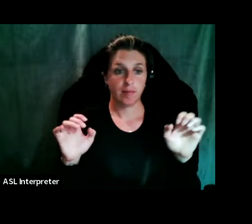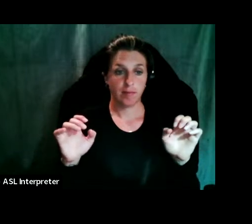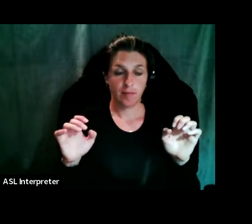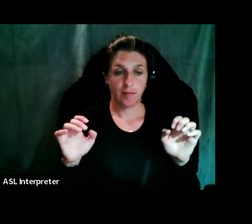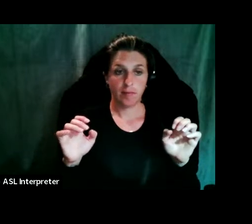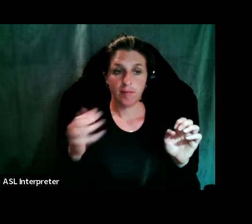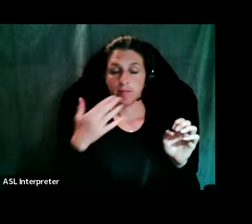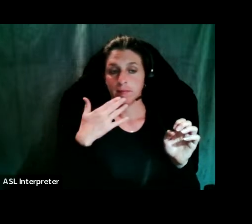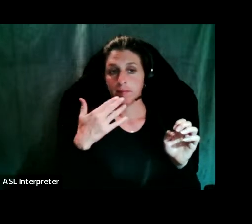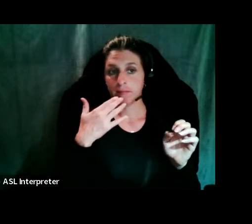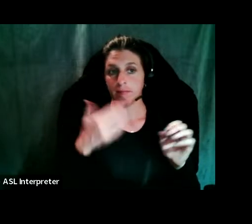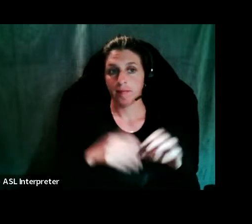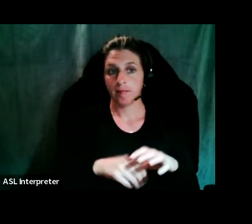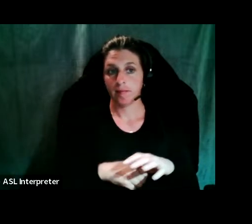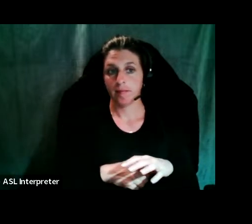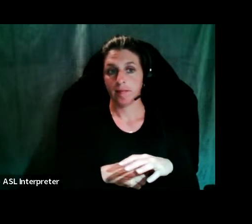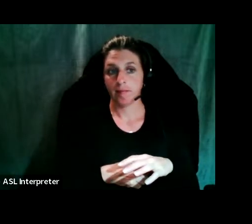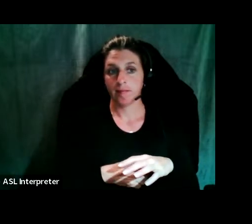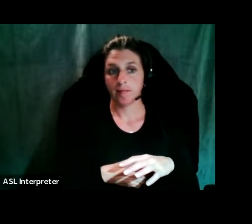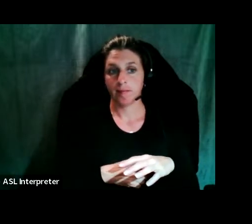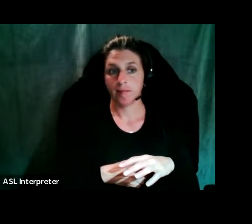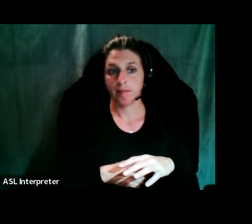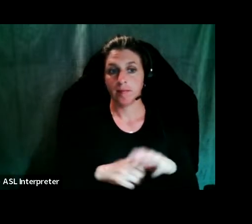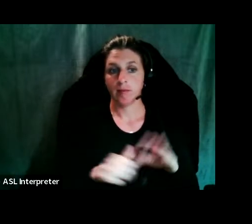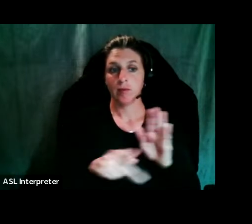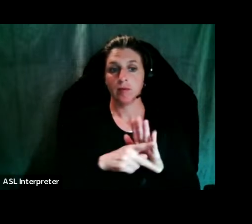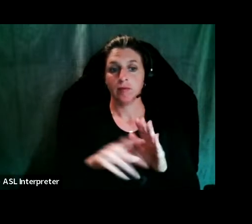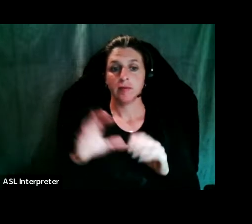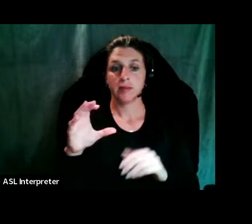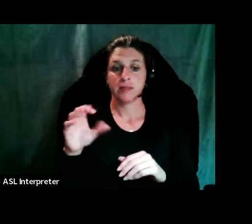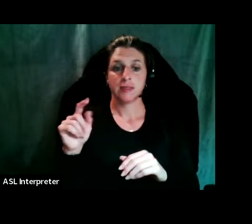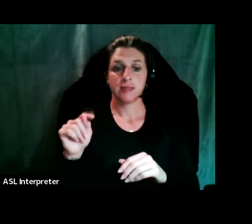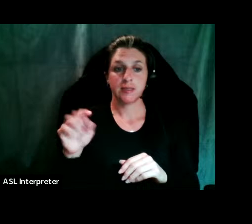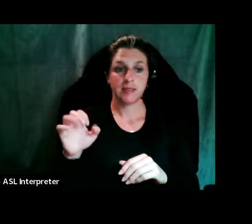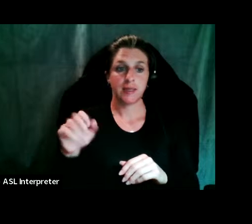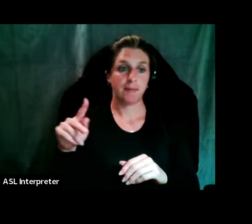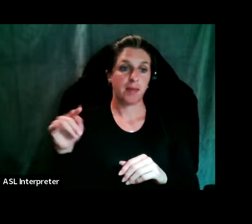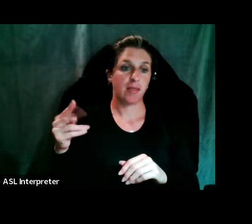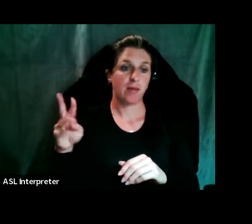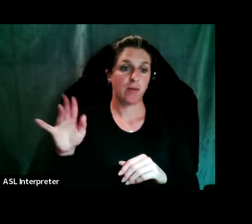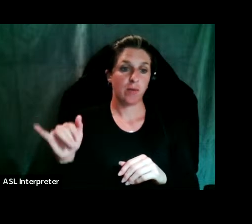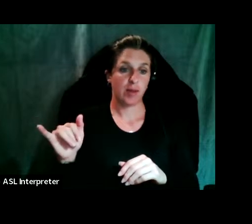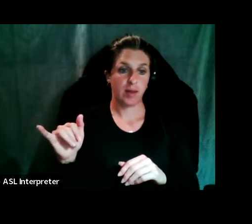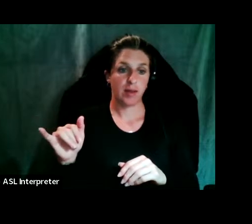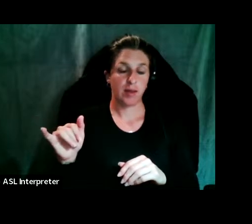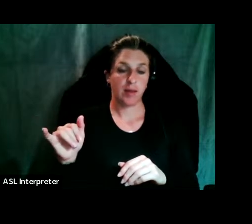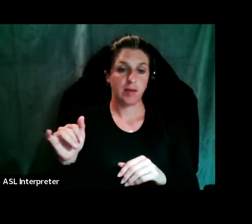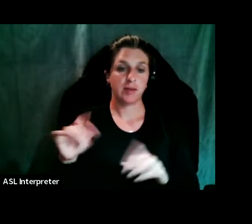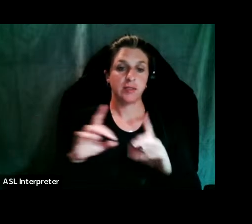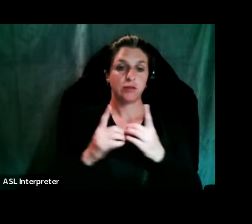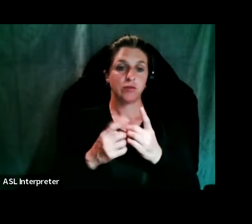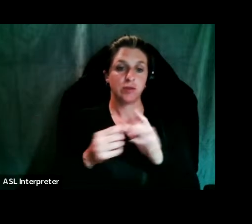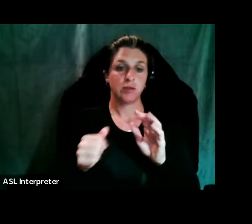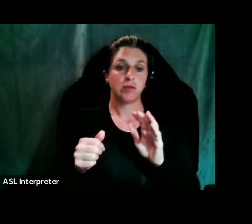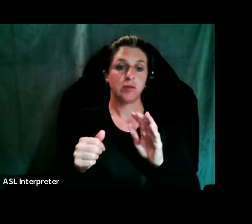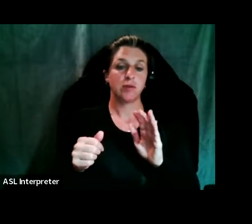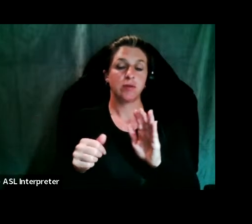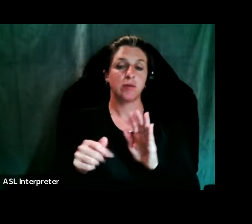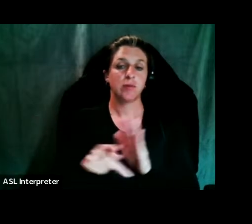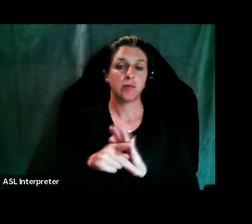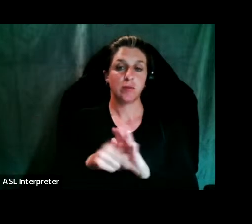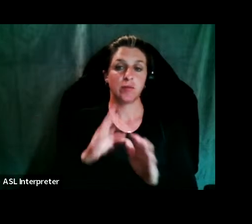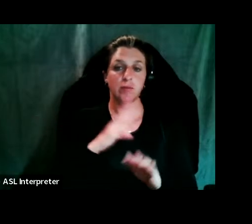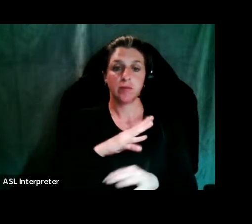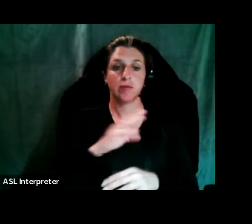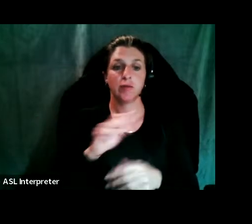Thank you. Approval of the CTE pathway. Yeah, the district requests board approval of the revised